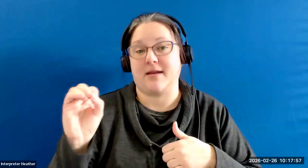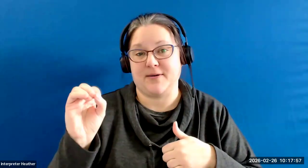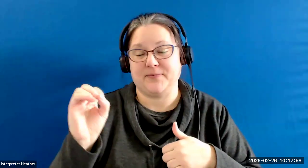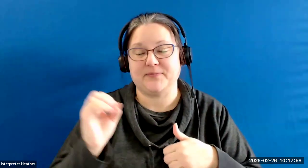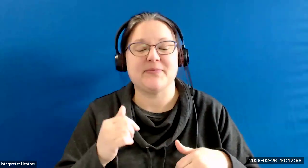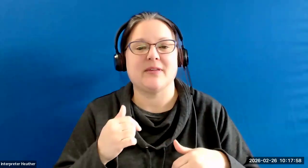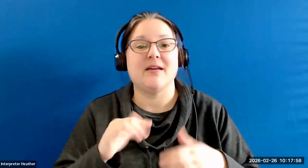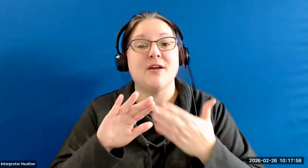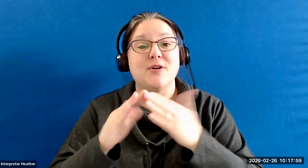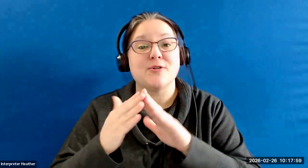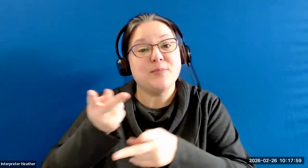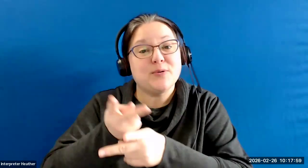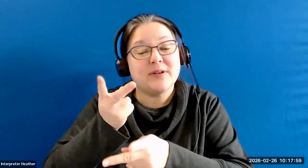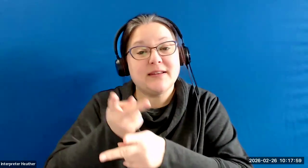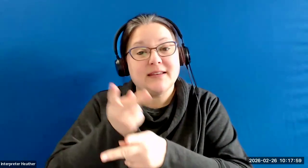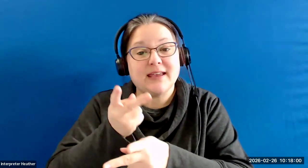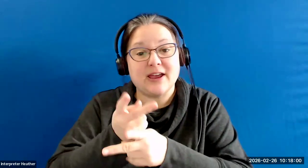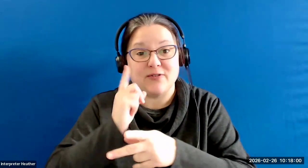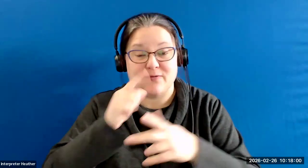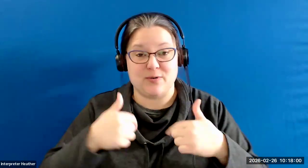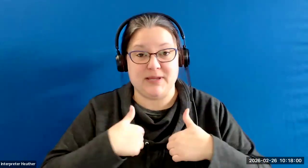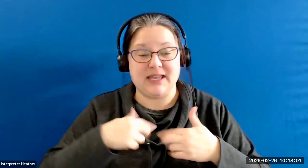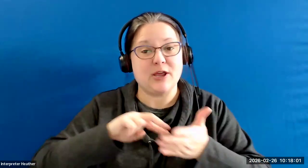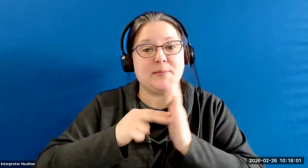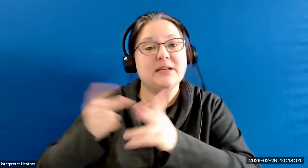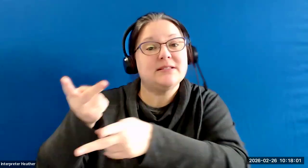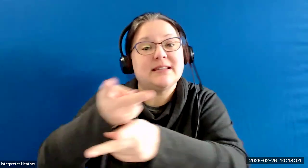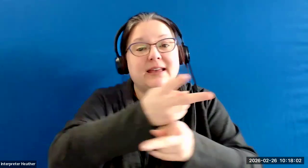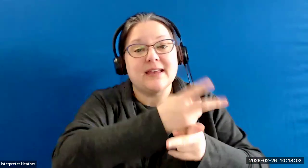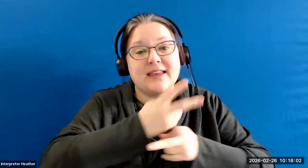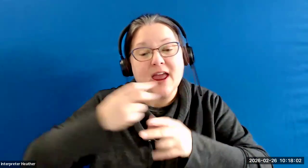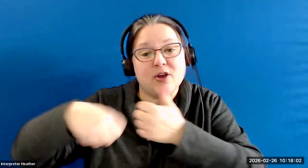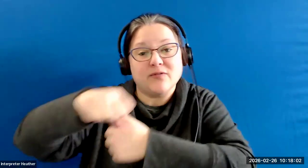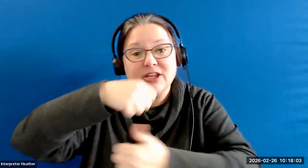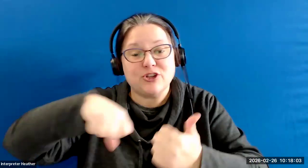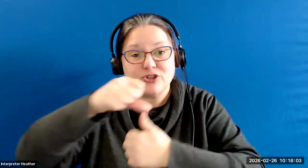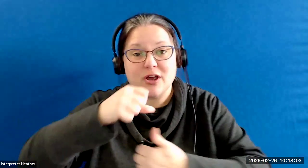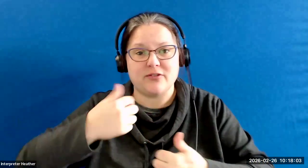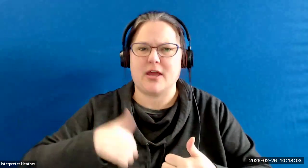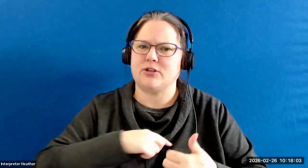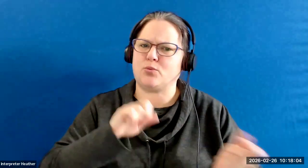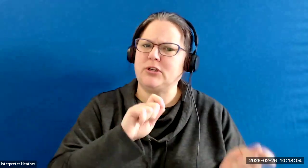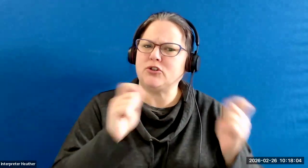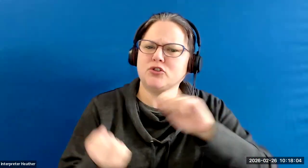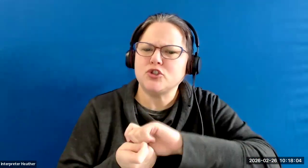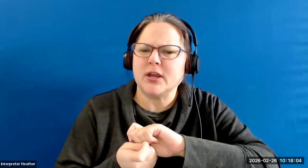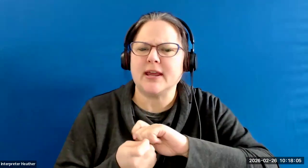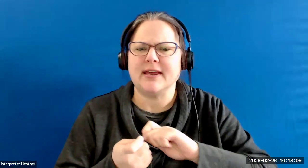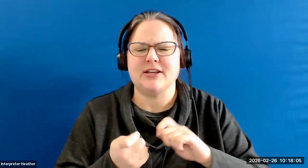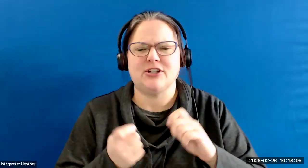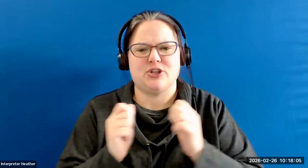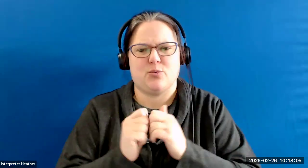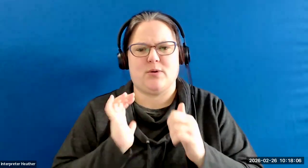Community care is, for me, is taking care of each other as we have changes in